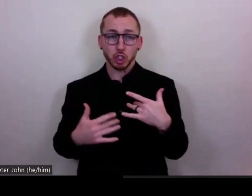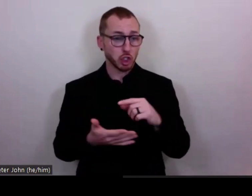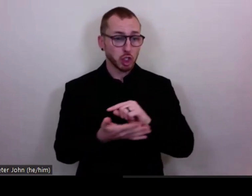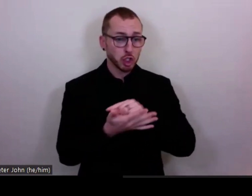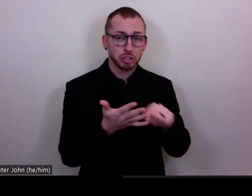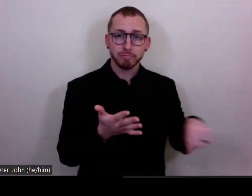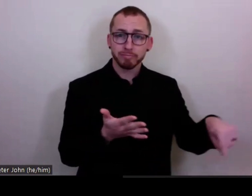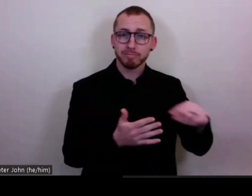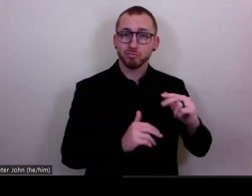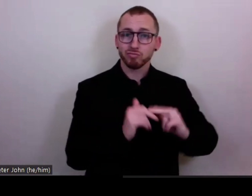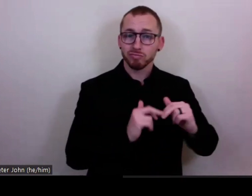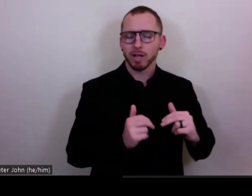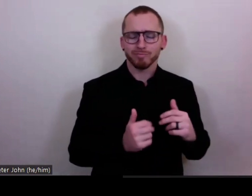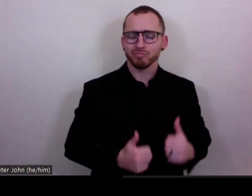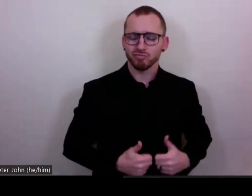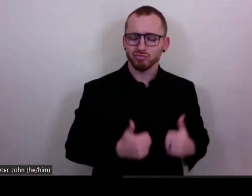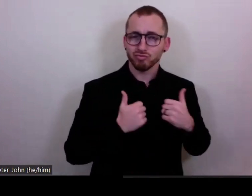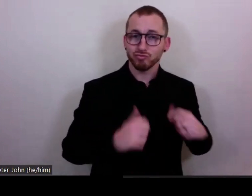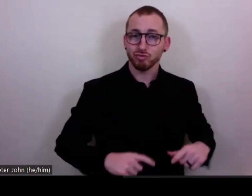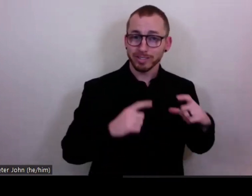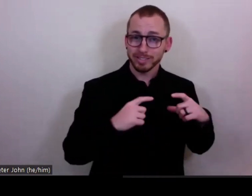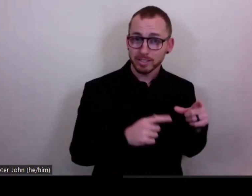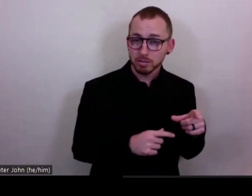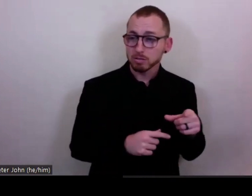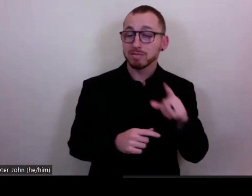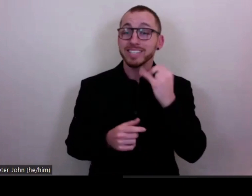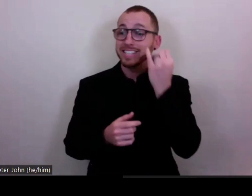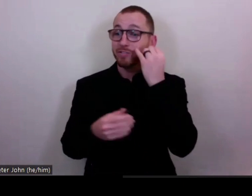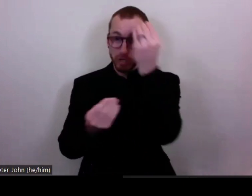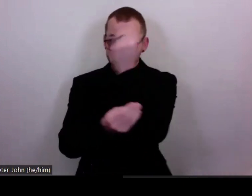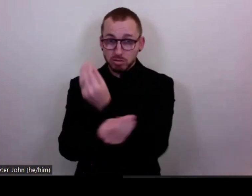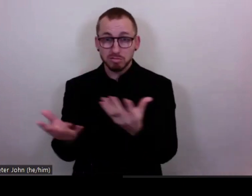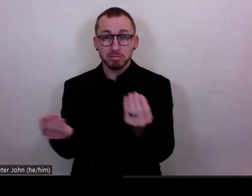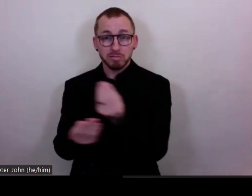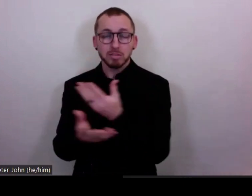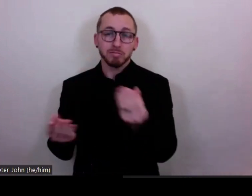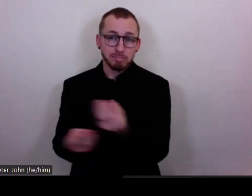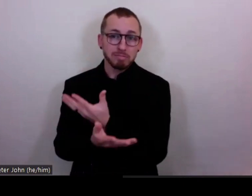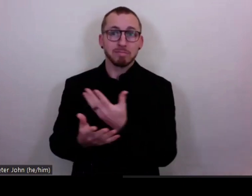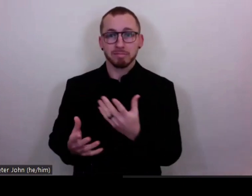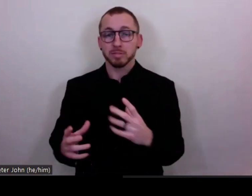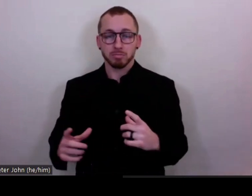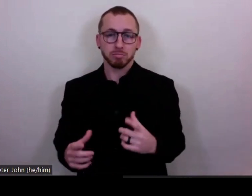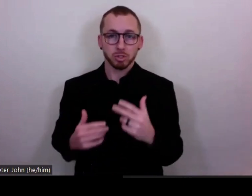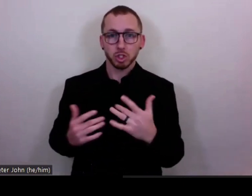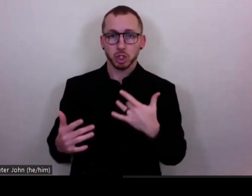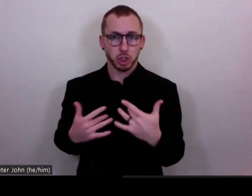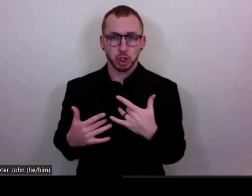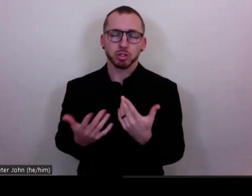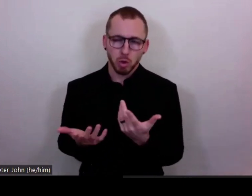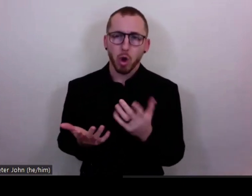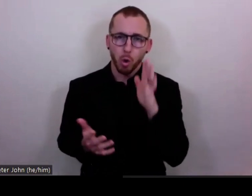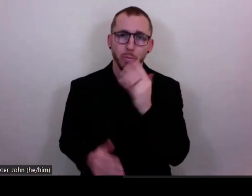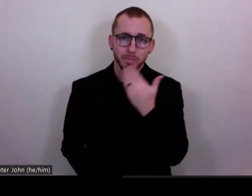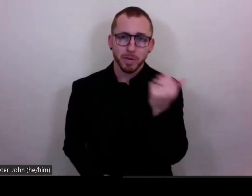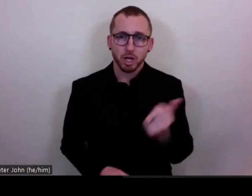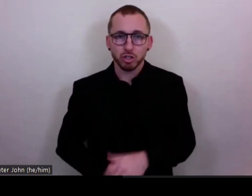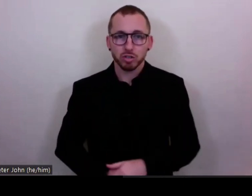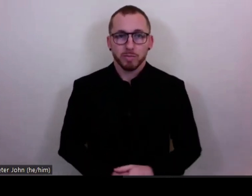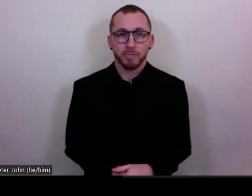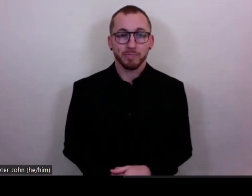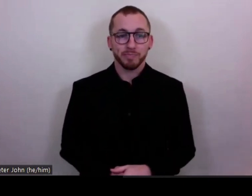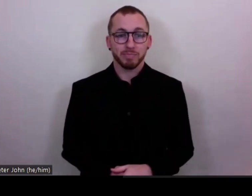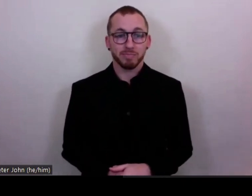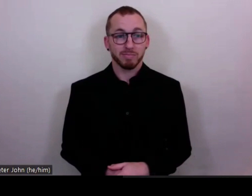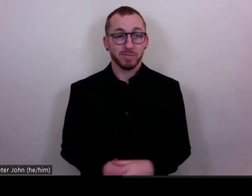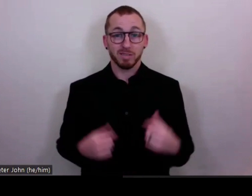great. That doesn't exist either. Do I feel like I'm preaching doom and gloom here? Yeah,